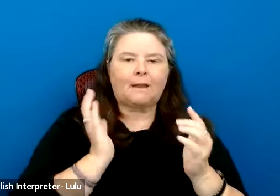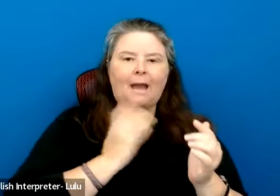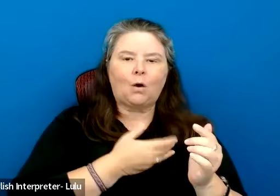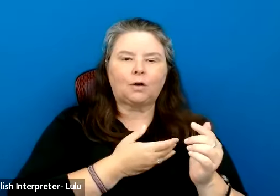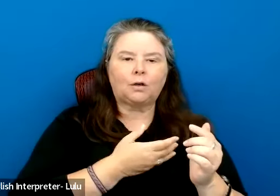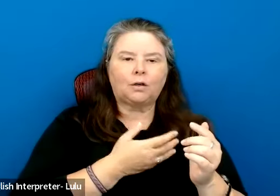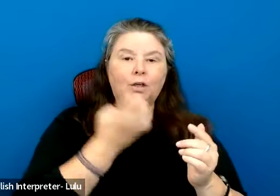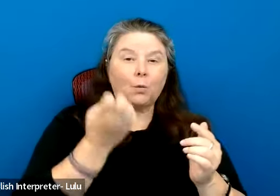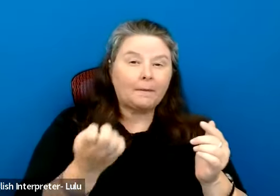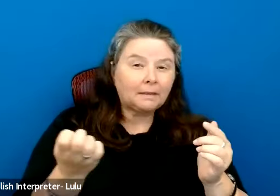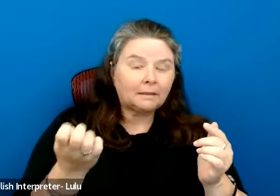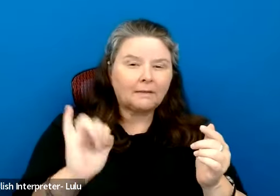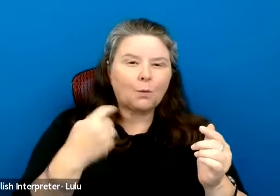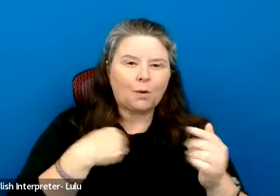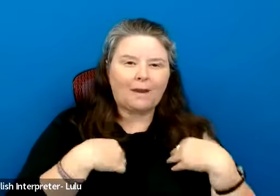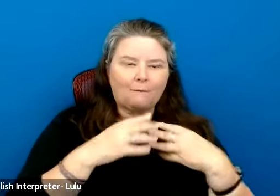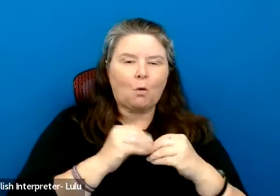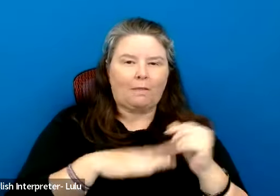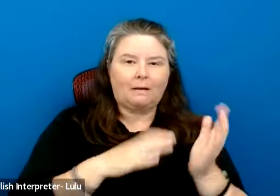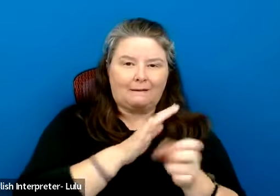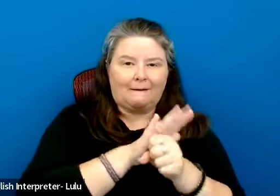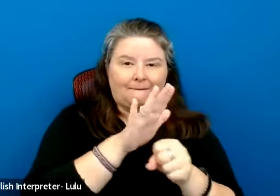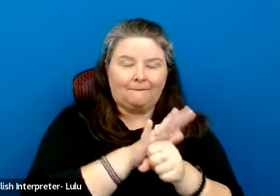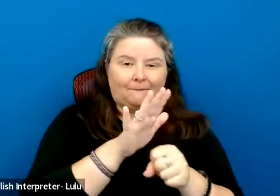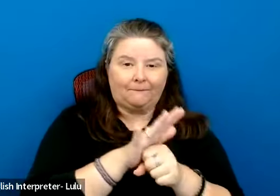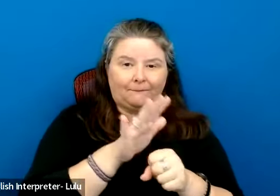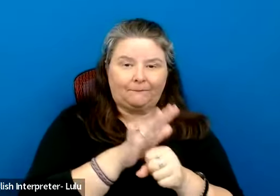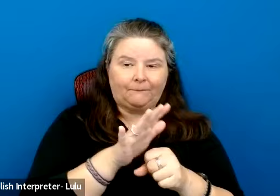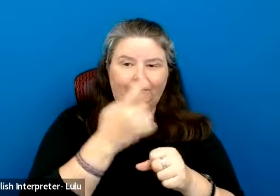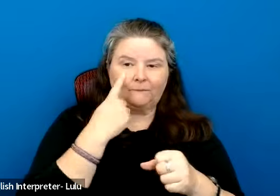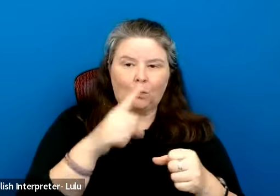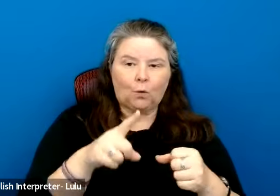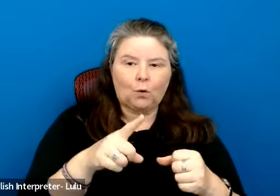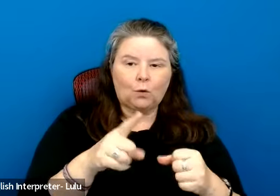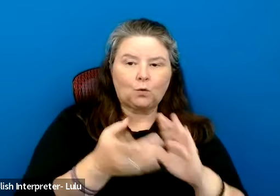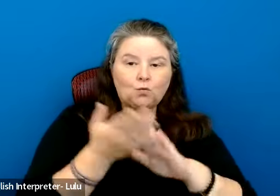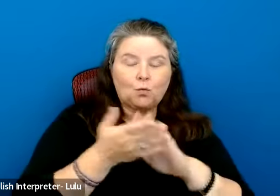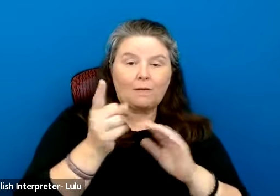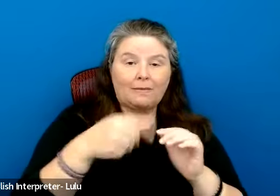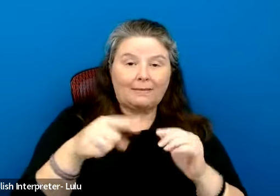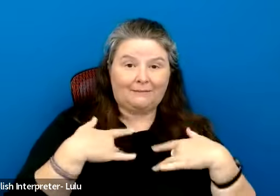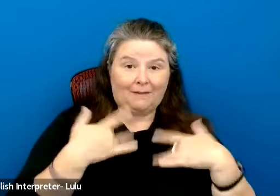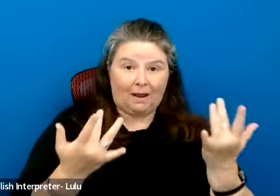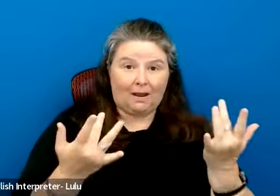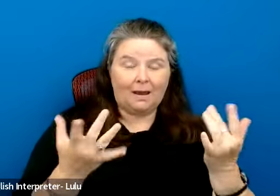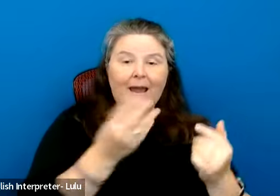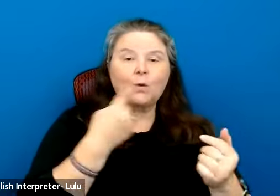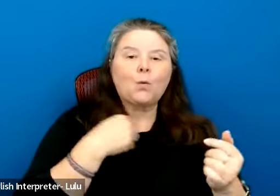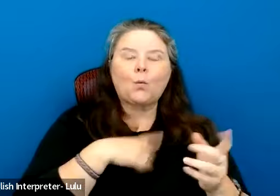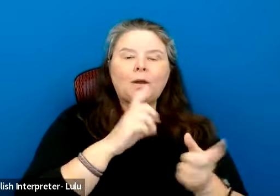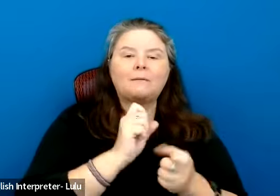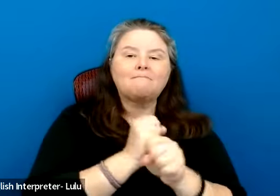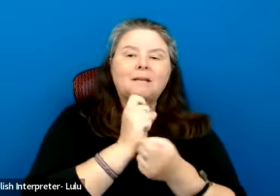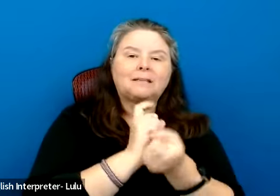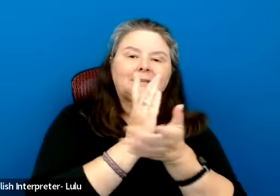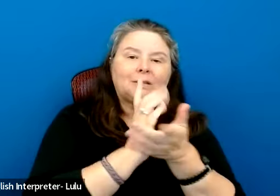our equipment, that we have more than enough to run these events. And we made some changes